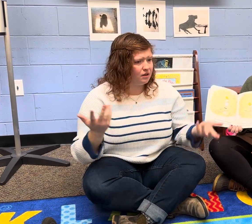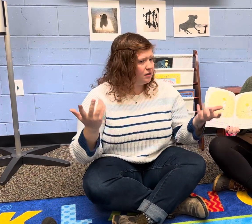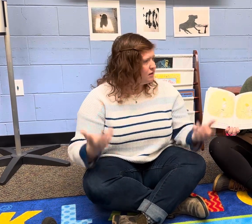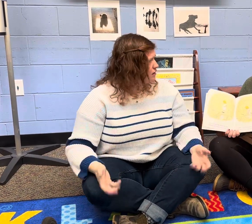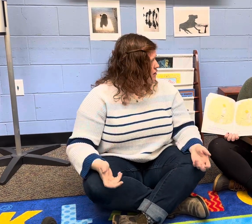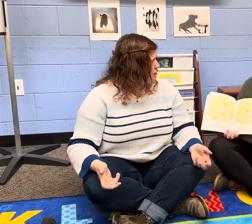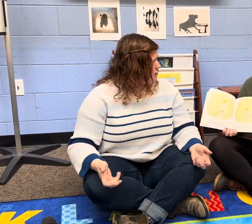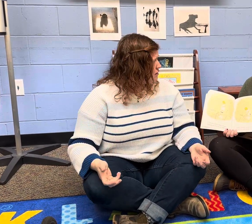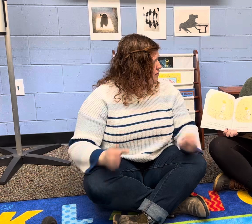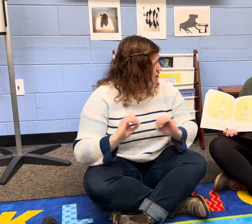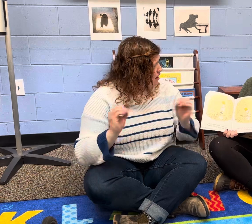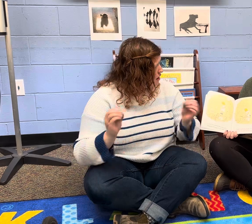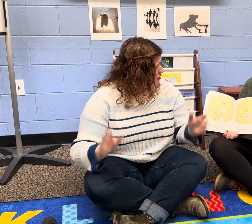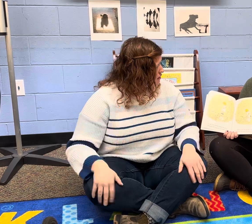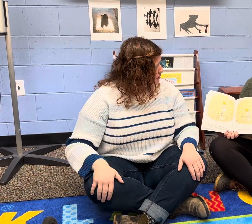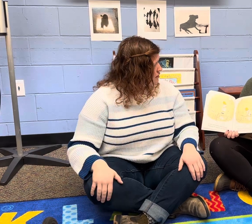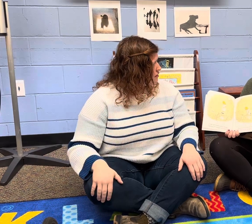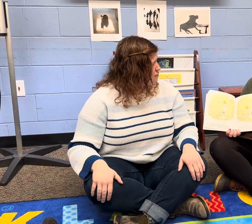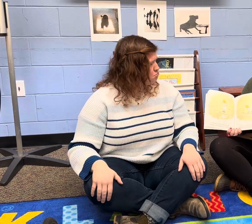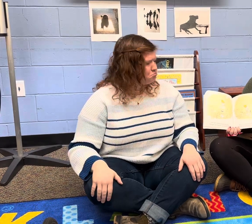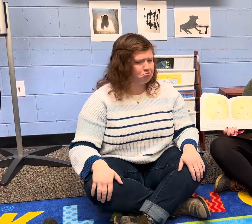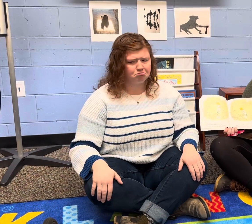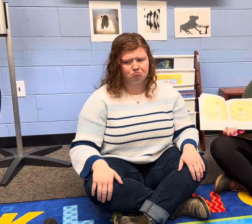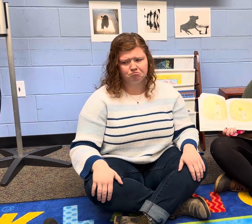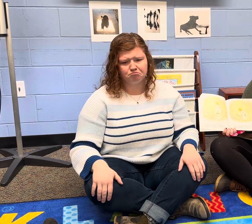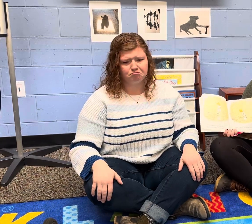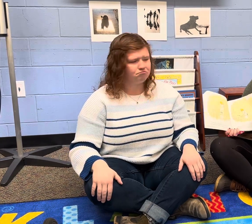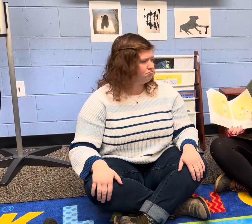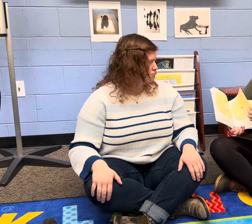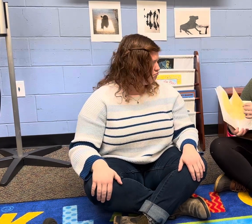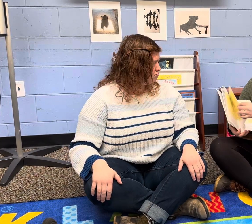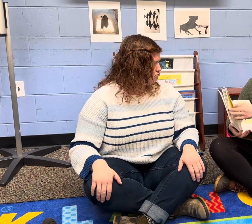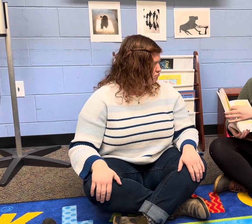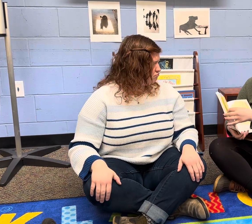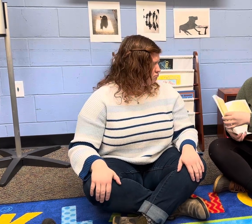No one is gonna play with them.